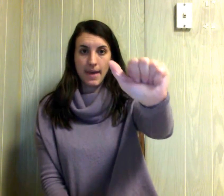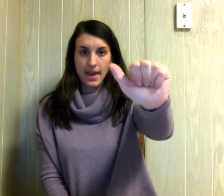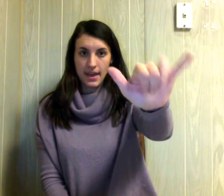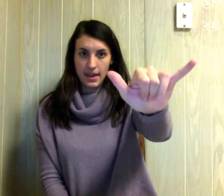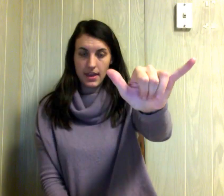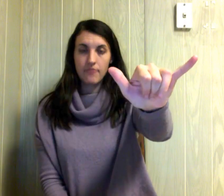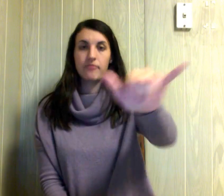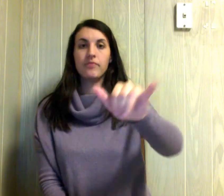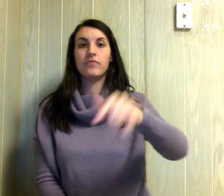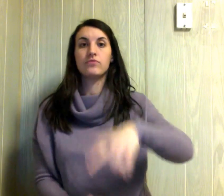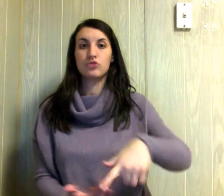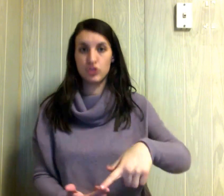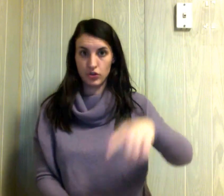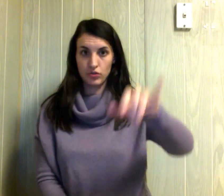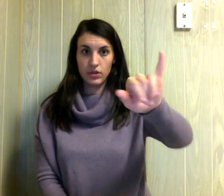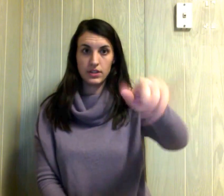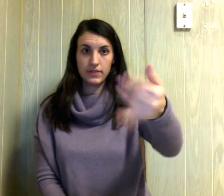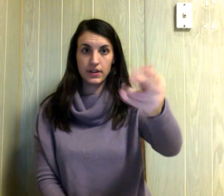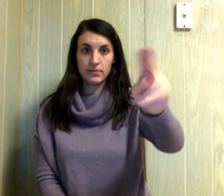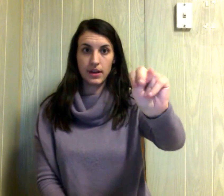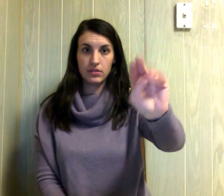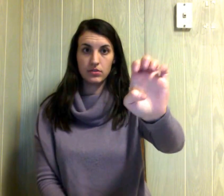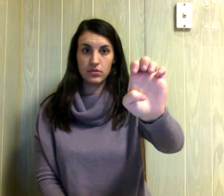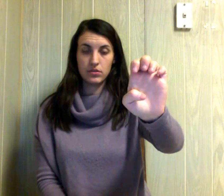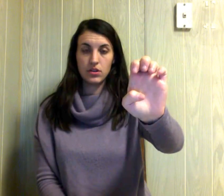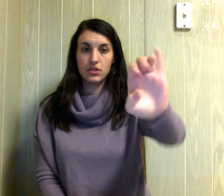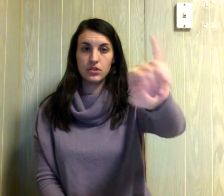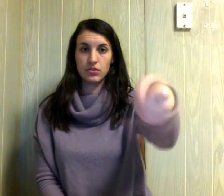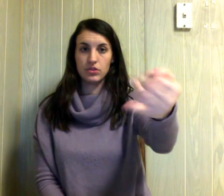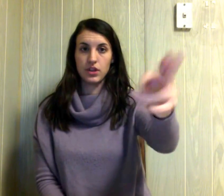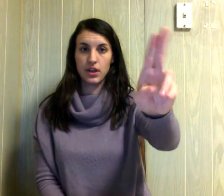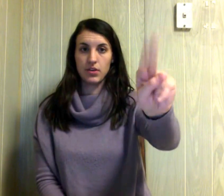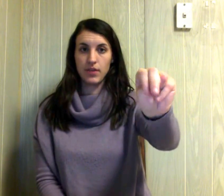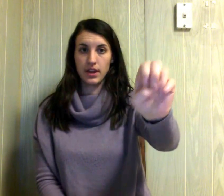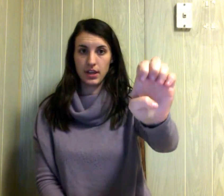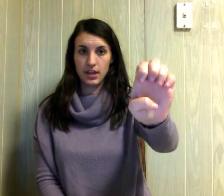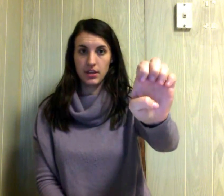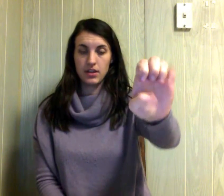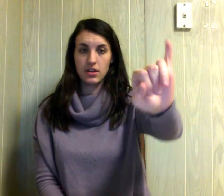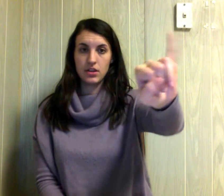May. June is finger spelled. So J-U-N-E.